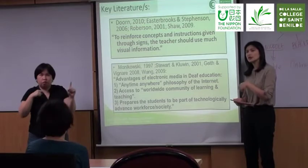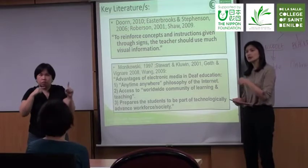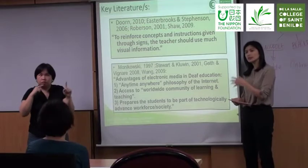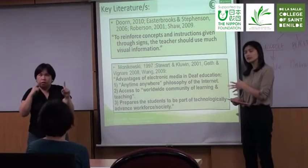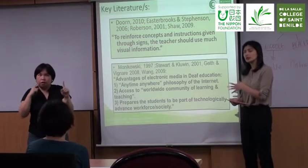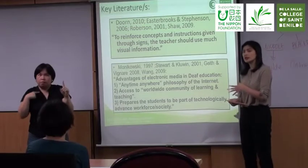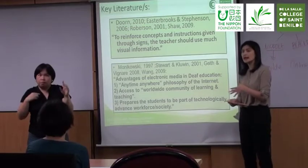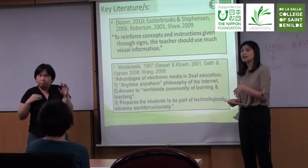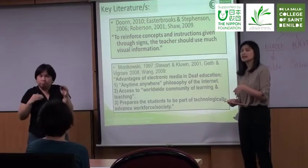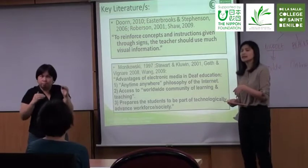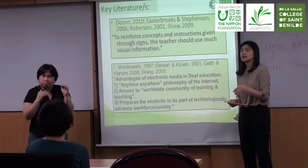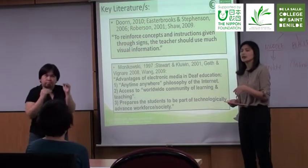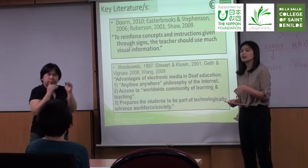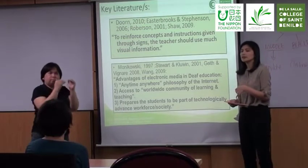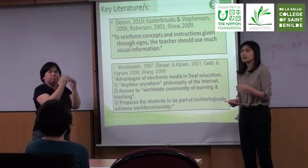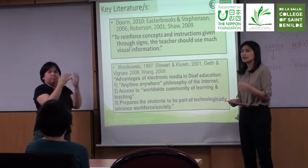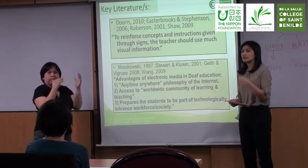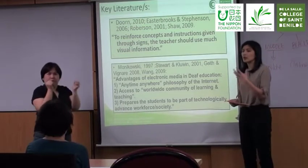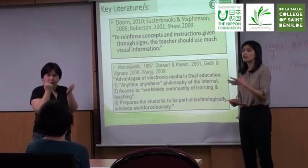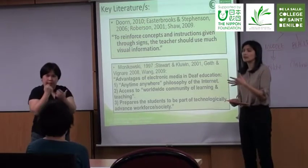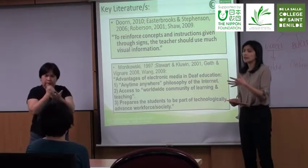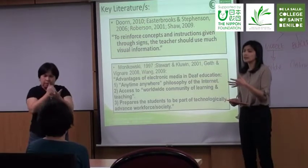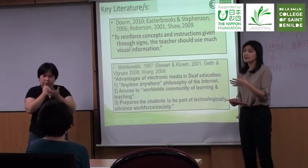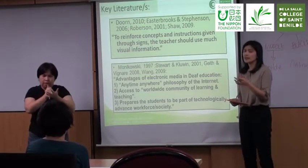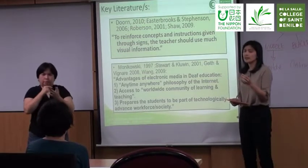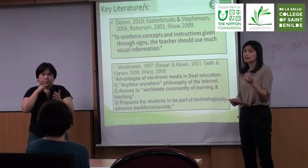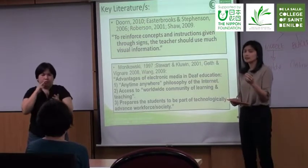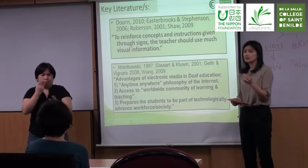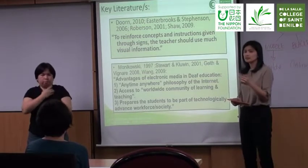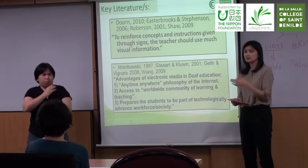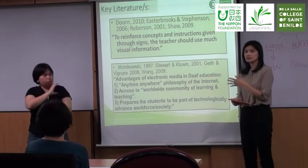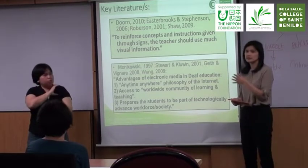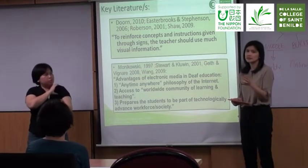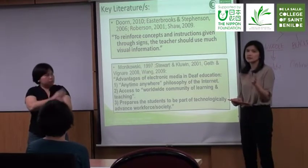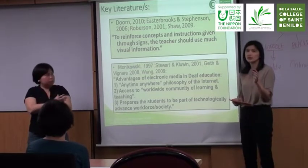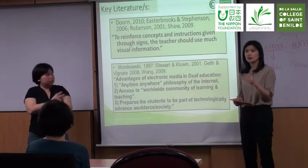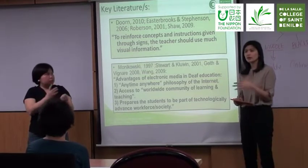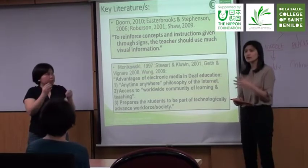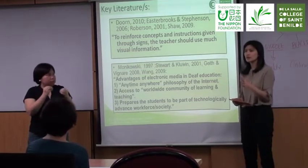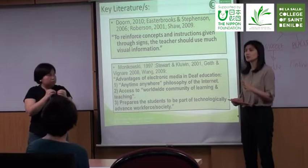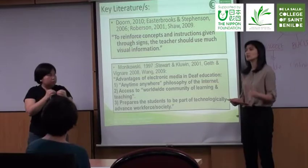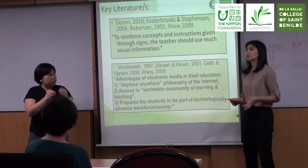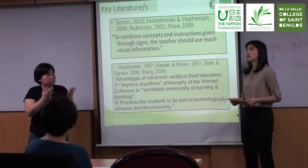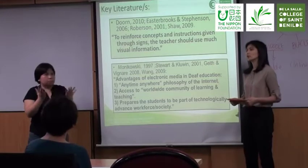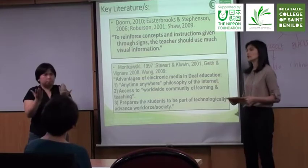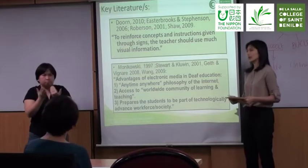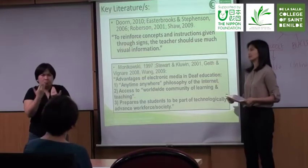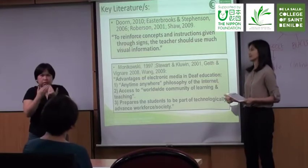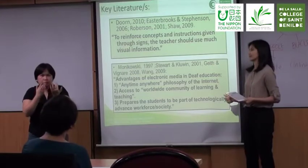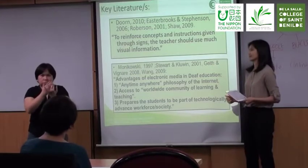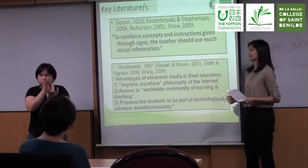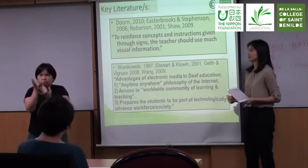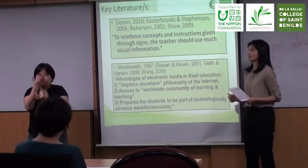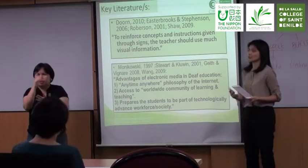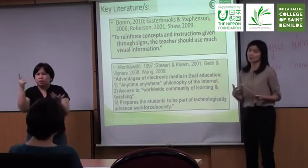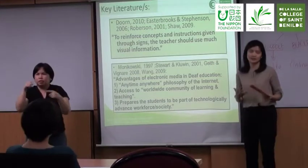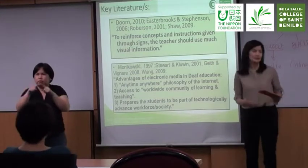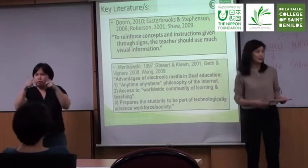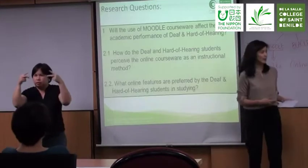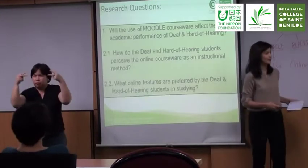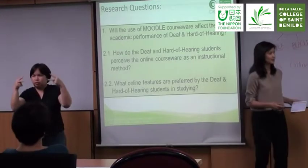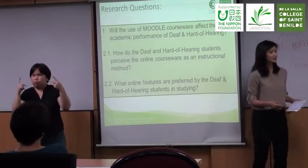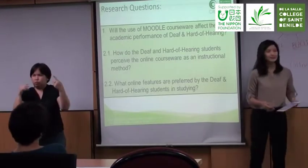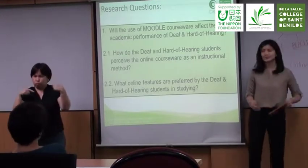MOODLE or the Build Online, it can give them confidence and coursing through courseworks.